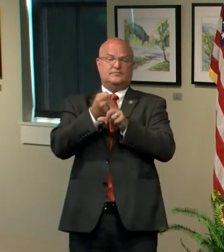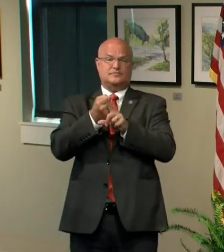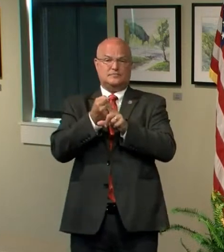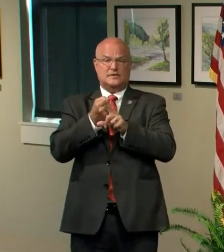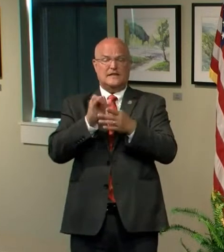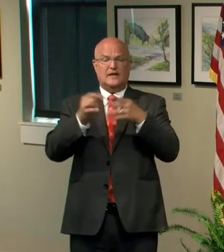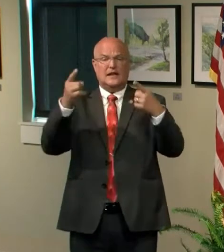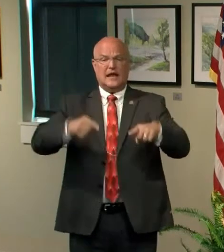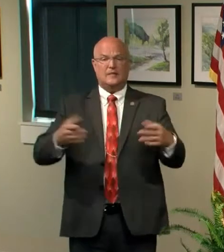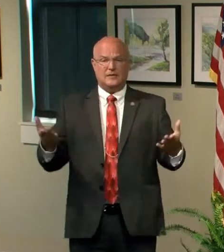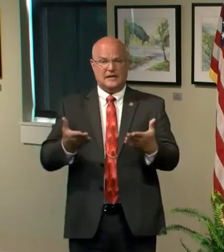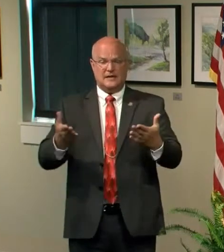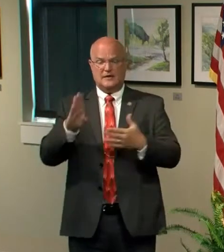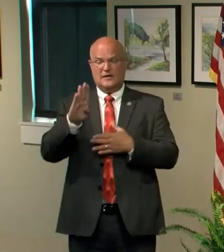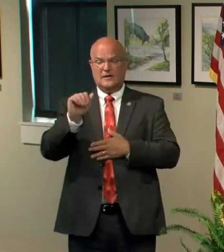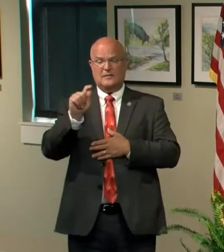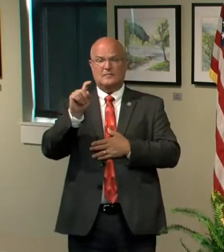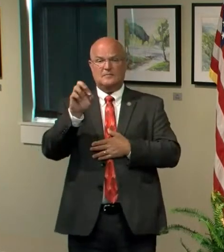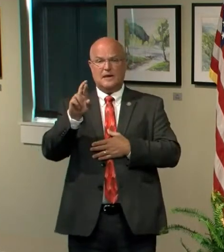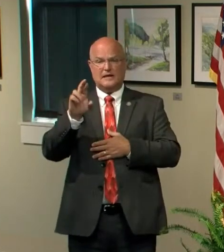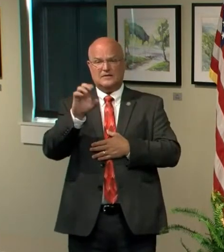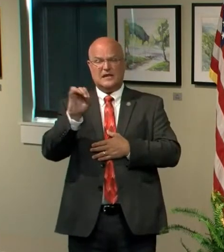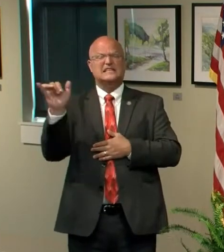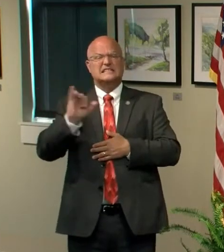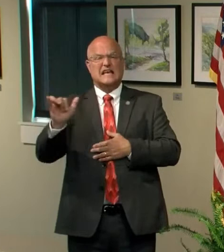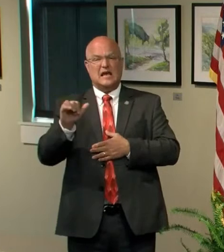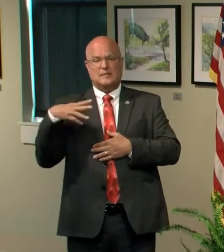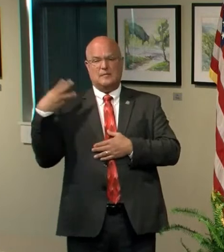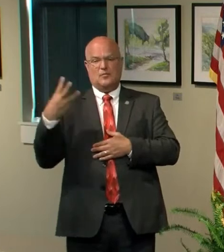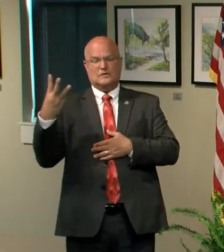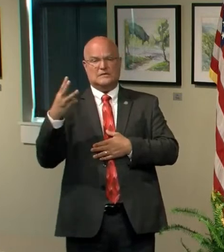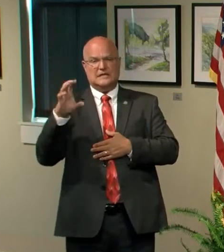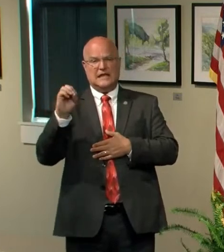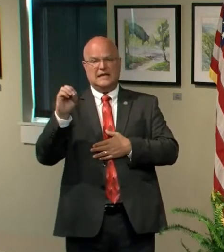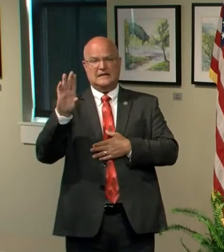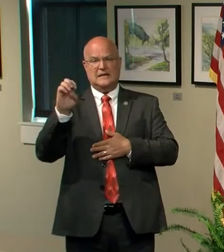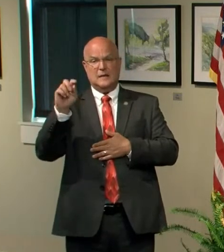influx if that were to happen, like you're seeing in Benton or Washington County?